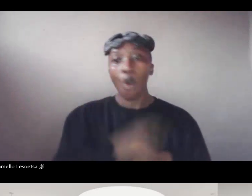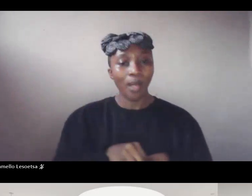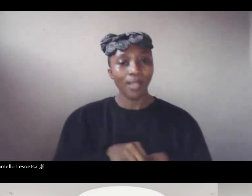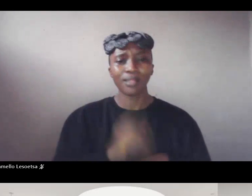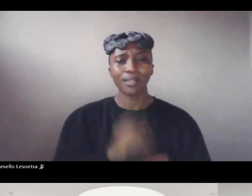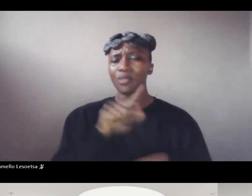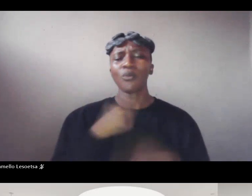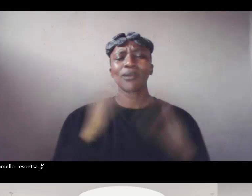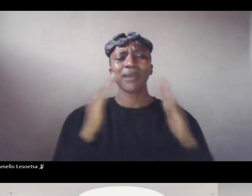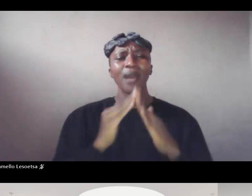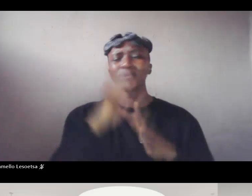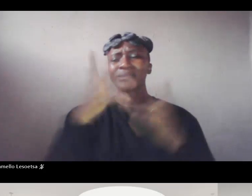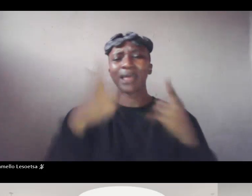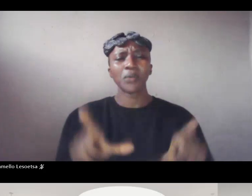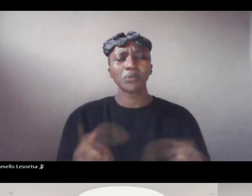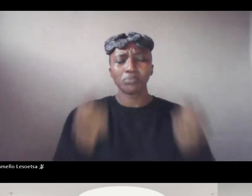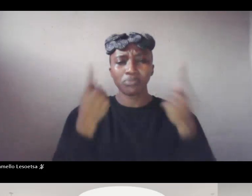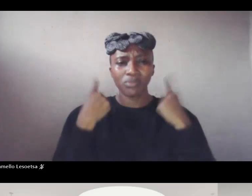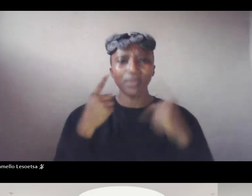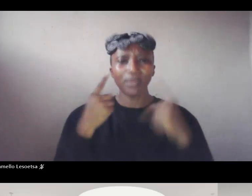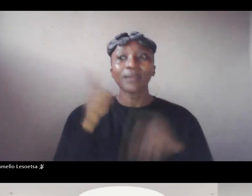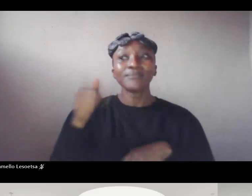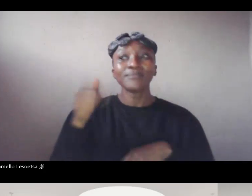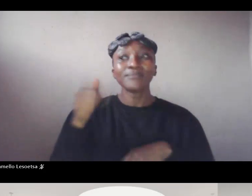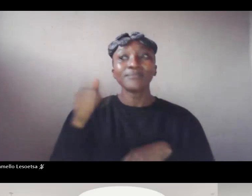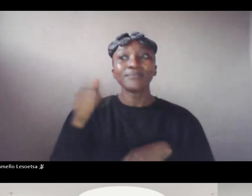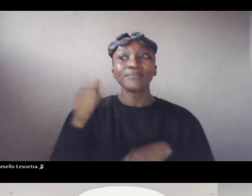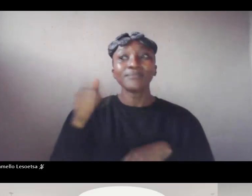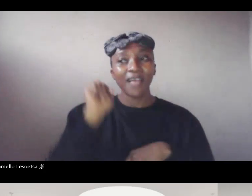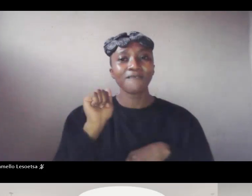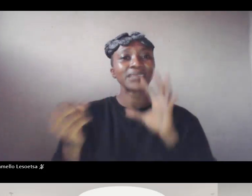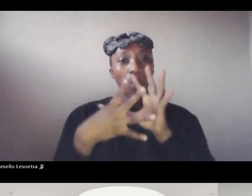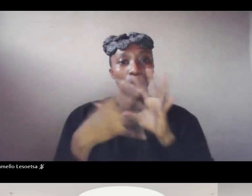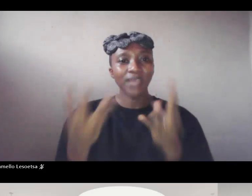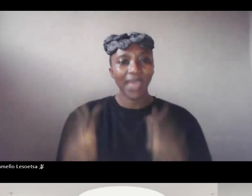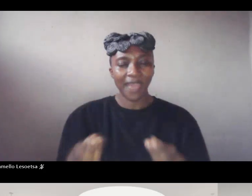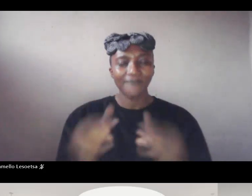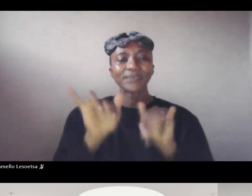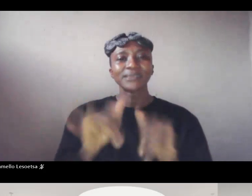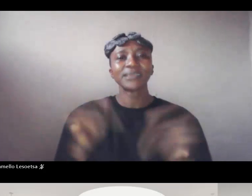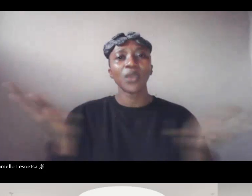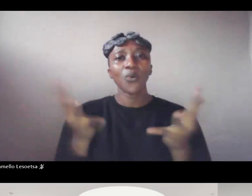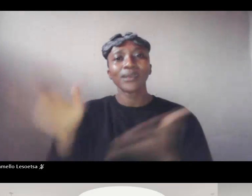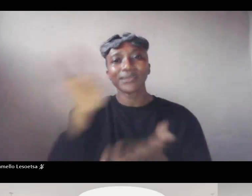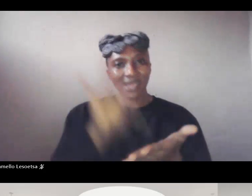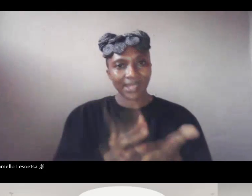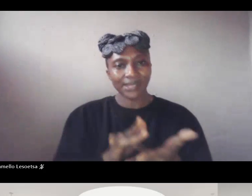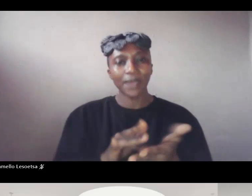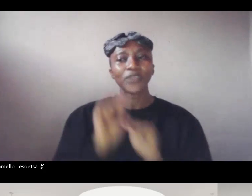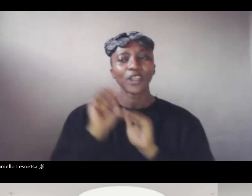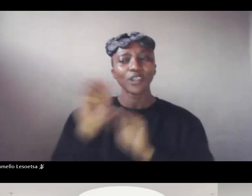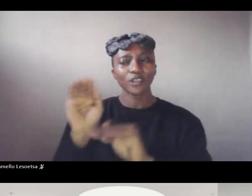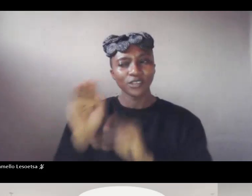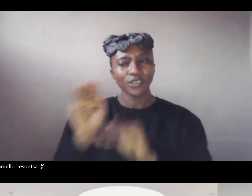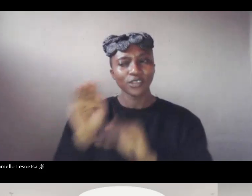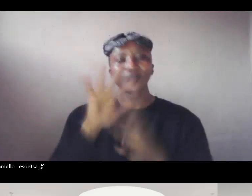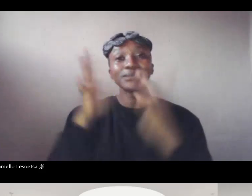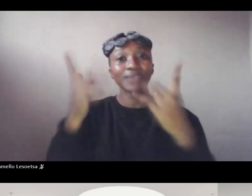a little bit of exposure by staying at a center where they taught them sign language.